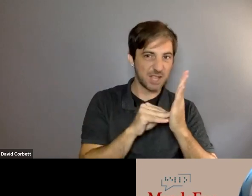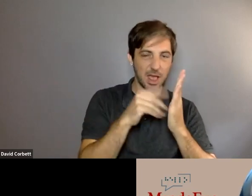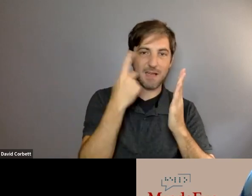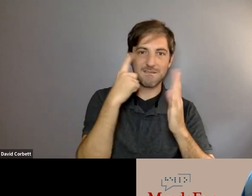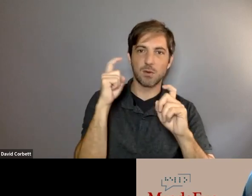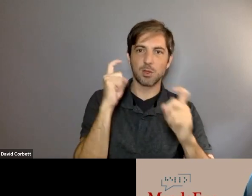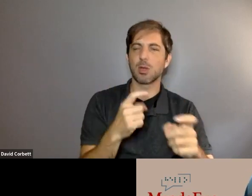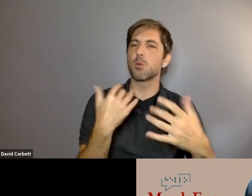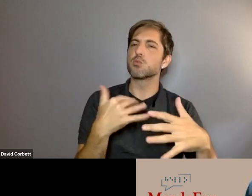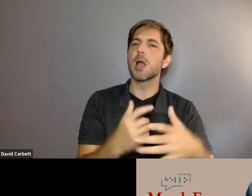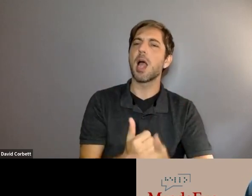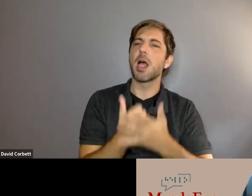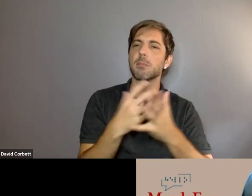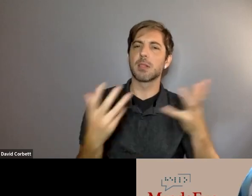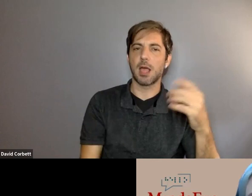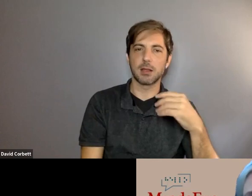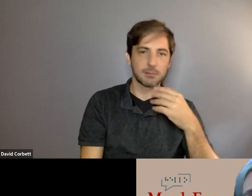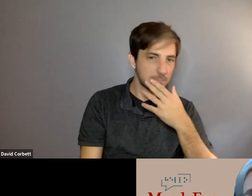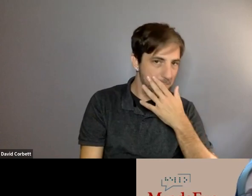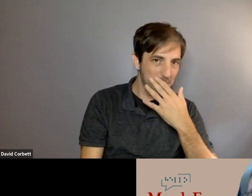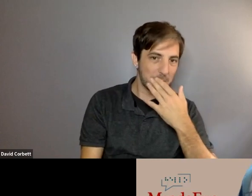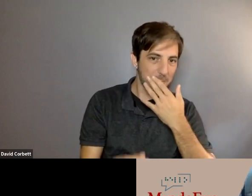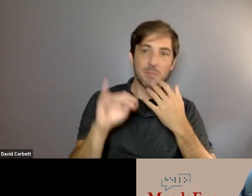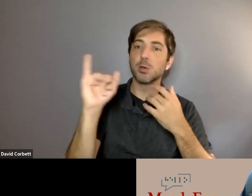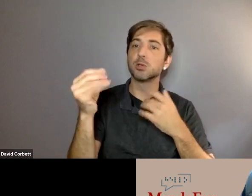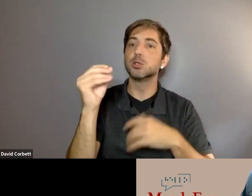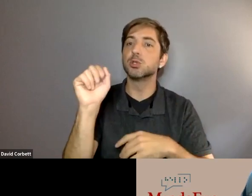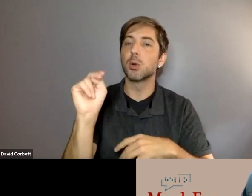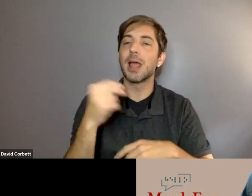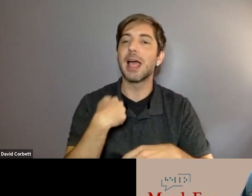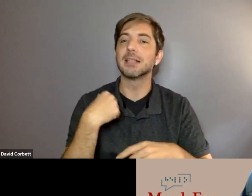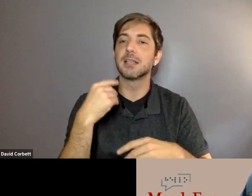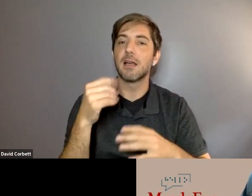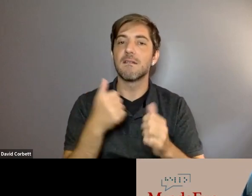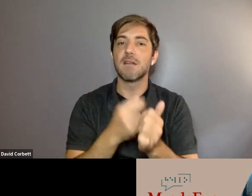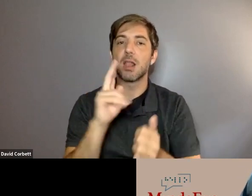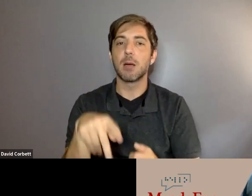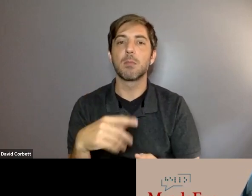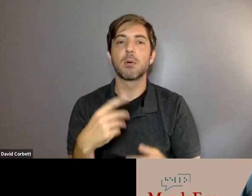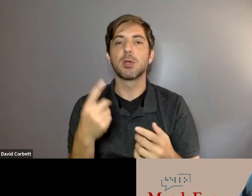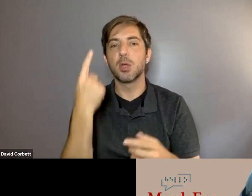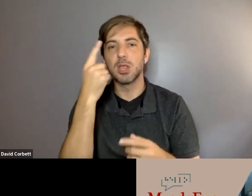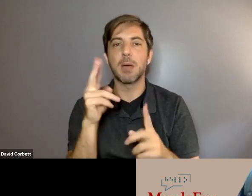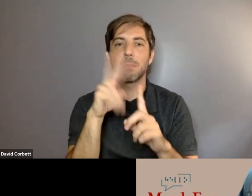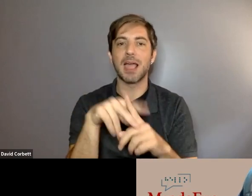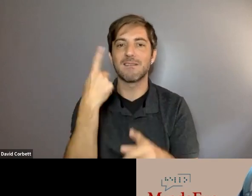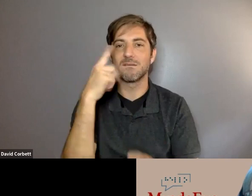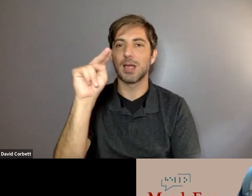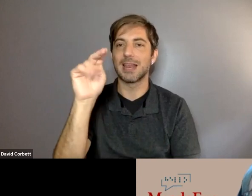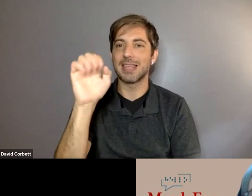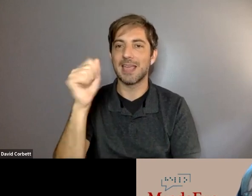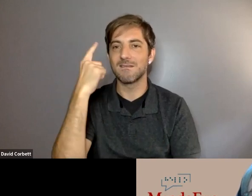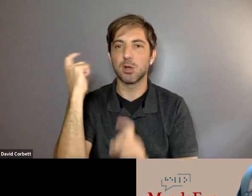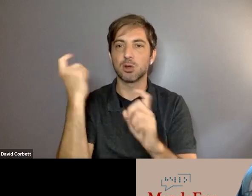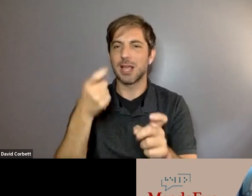also really helpful. Joan has a follow-up. What are your thoughts about applying for the NEA for grants? We have done it in the past